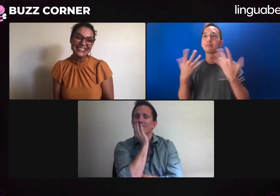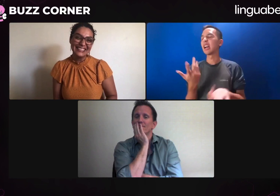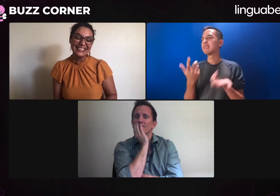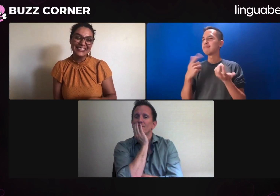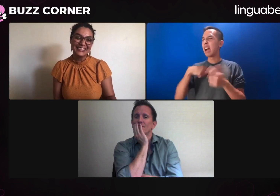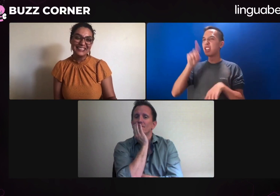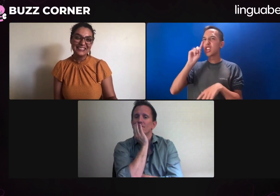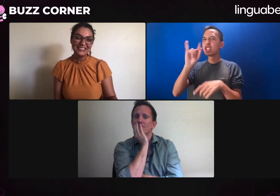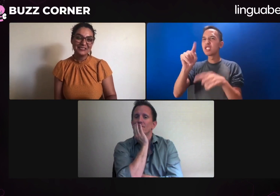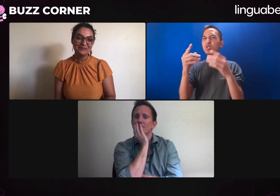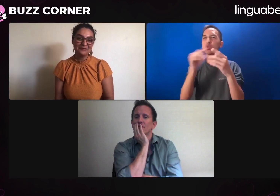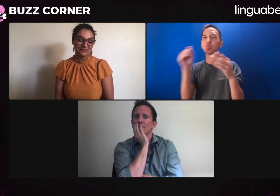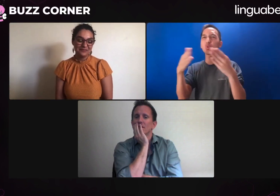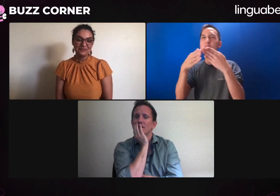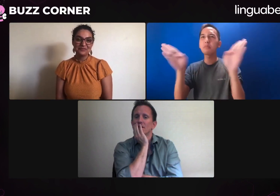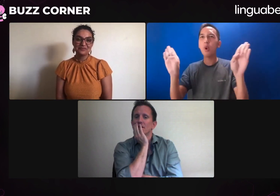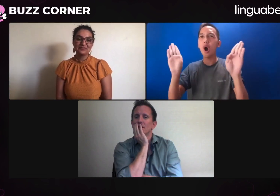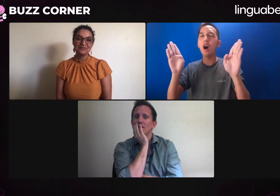Okay.